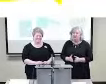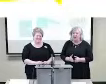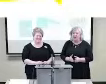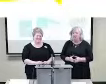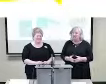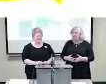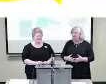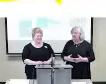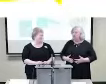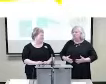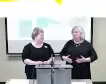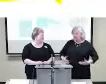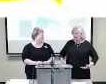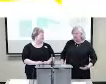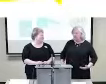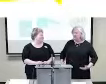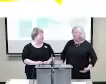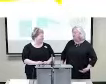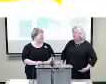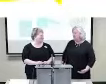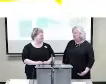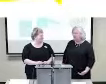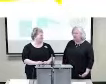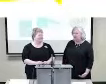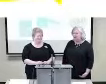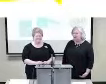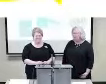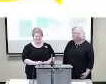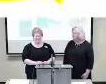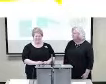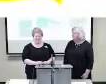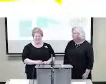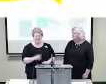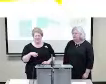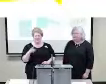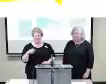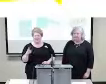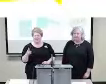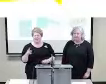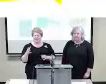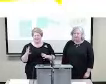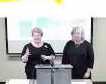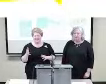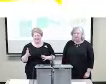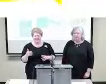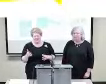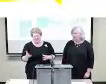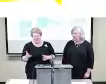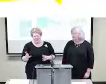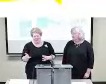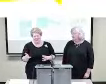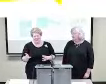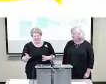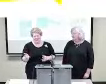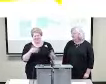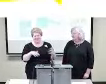study time then you have some respite and some time to breathe a little easier and then you can hit those classes that aren't